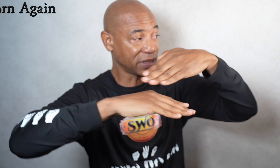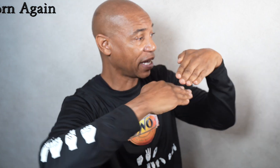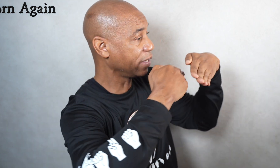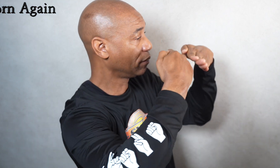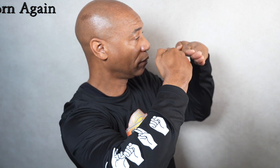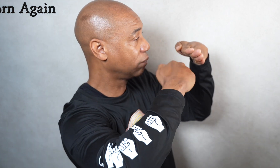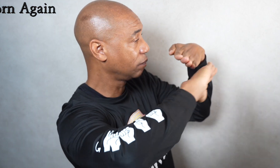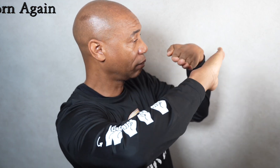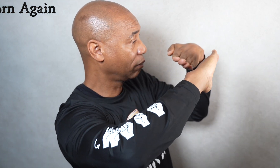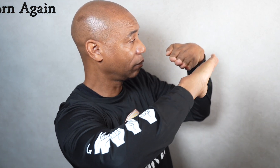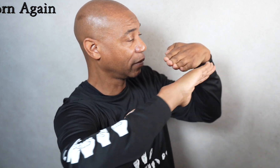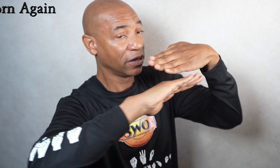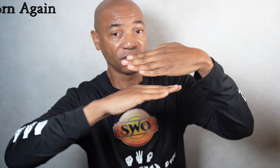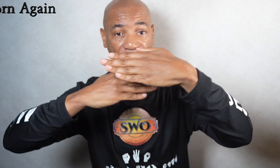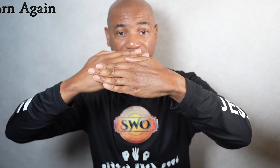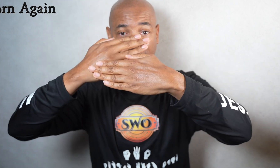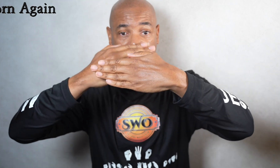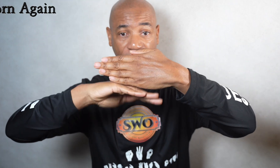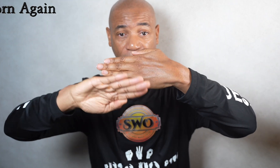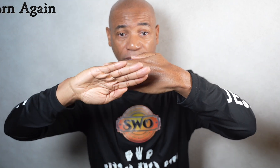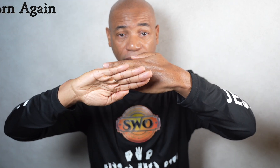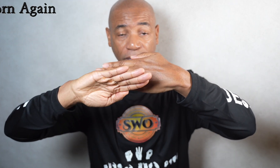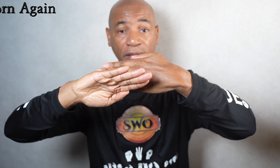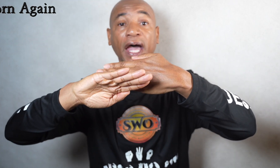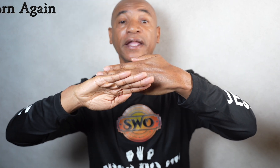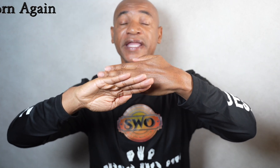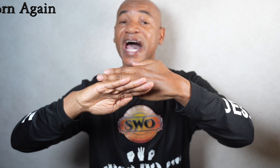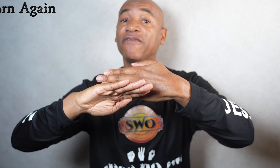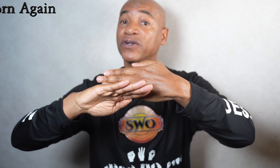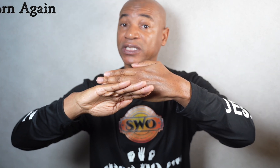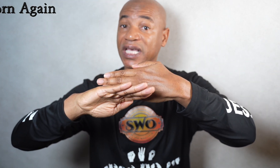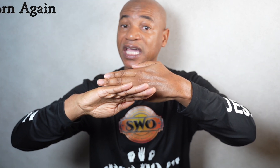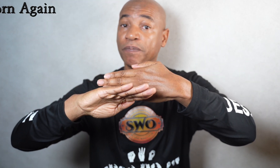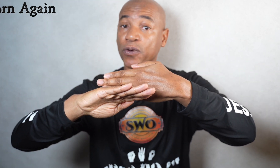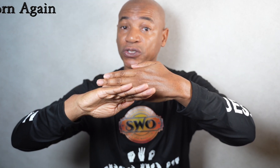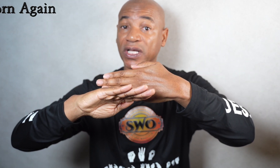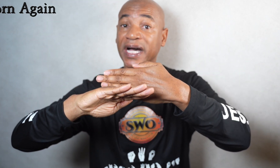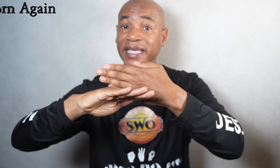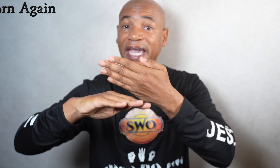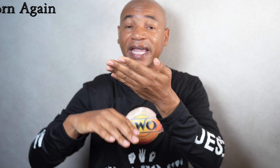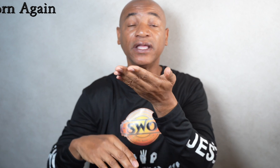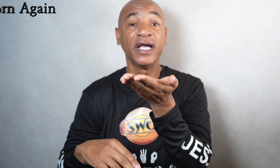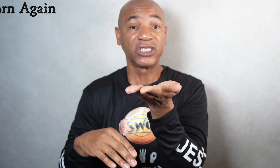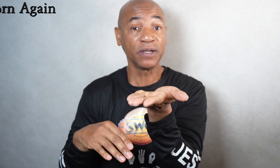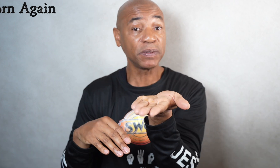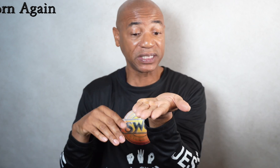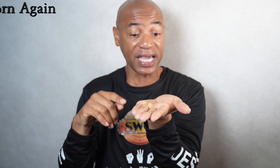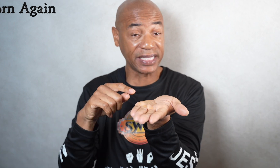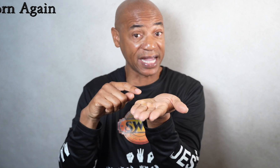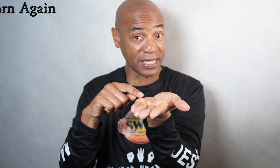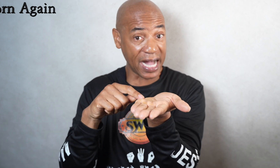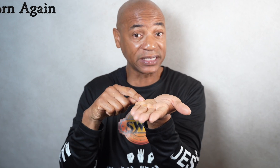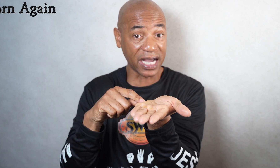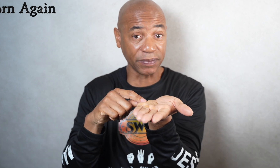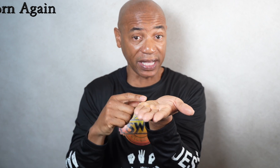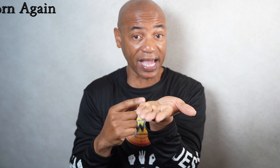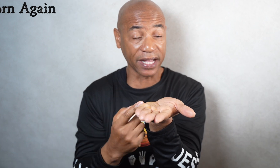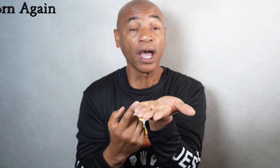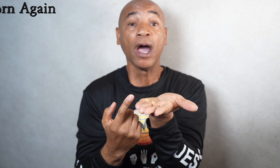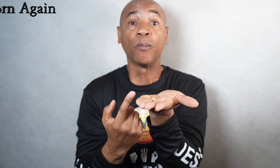side. Front again. Now for the second portion, again, simply take that non-dominant hand, bring